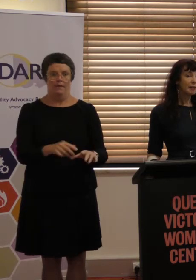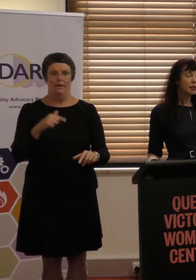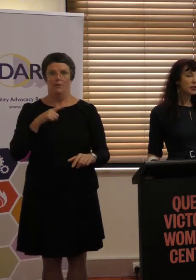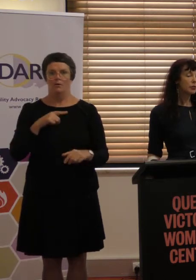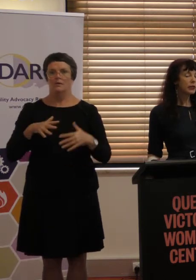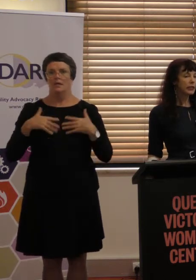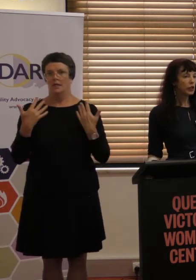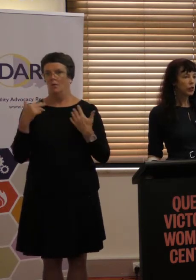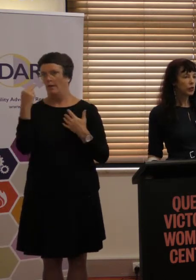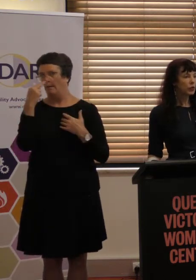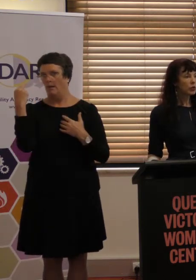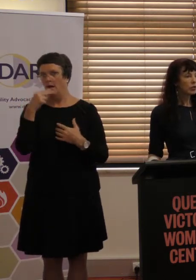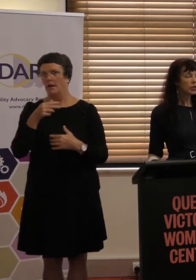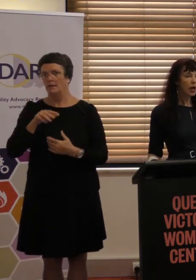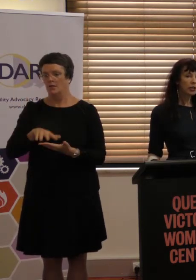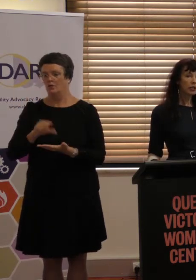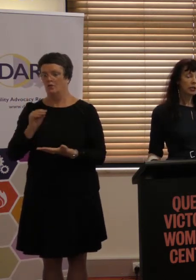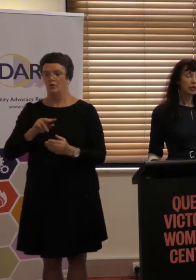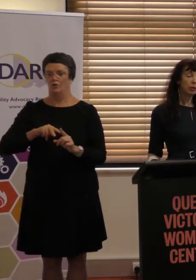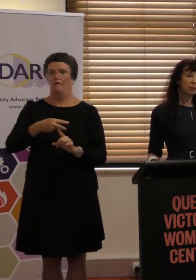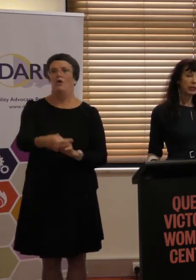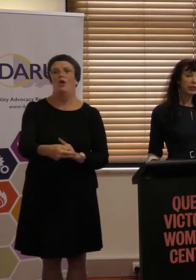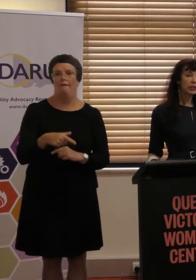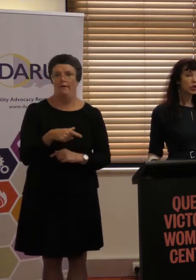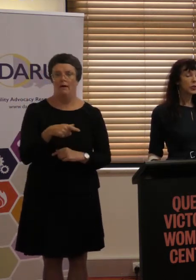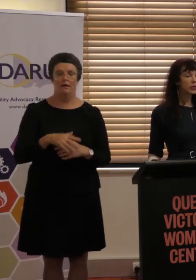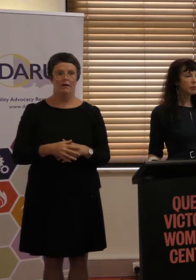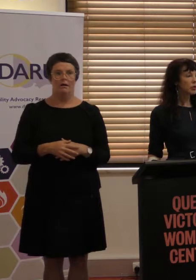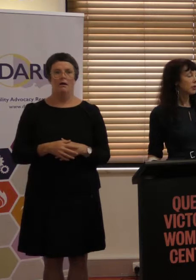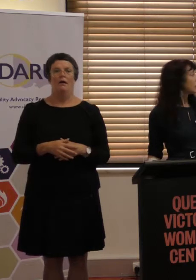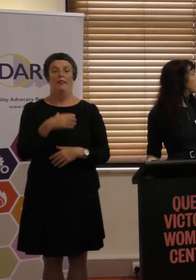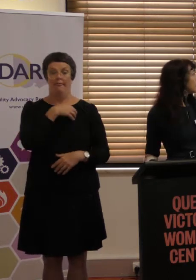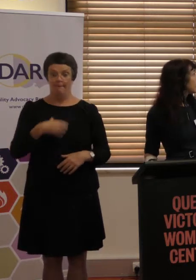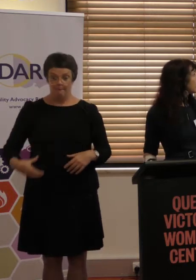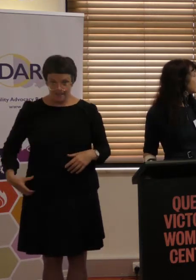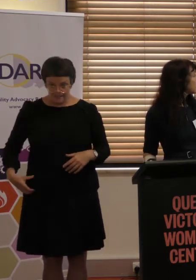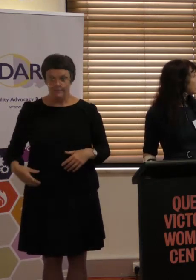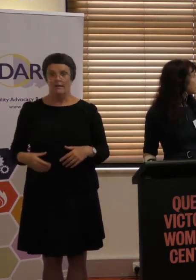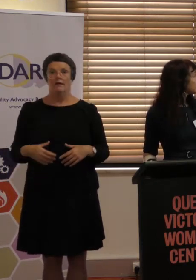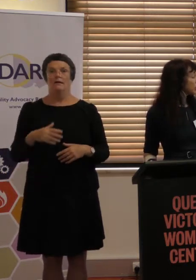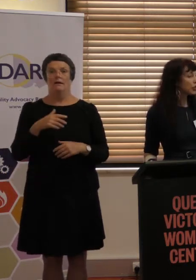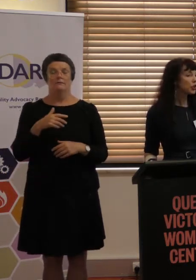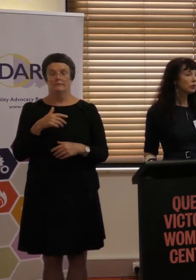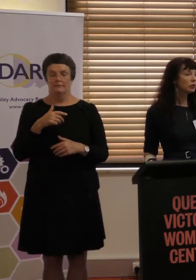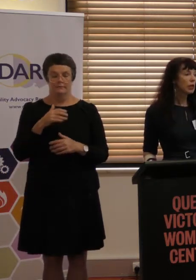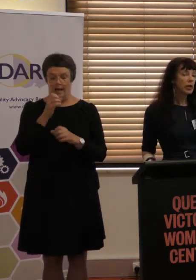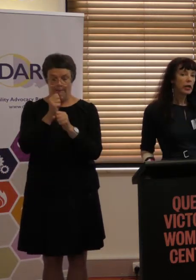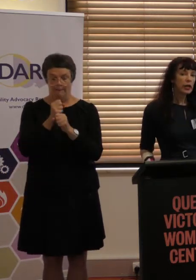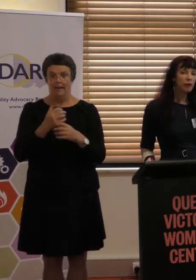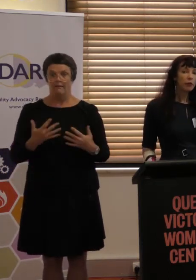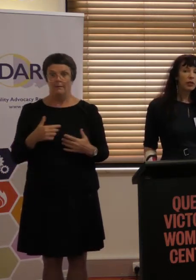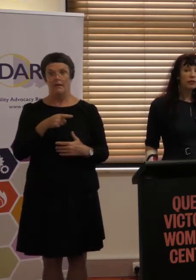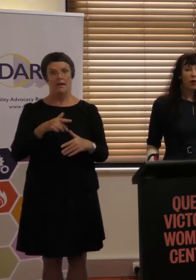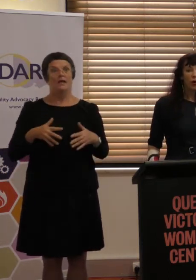Unbelievably, Minister Merlino decided, publicly at least, to accept that explanation,